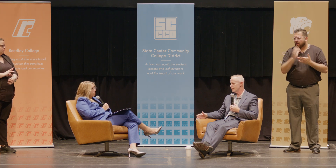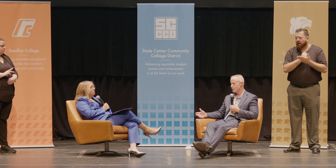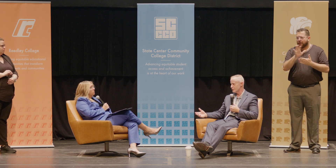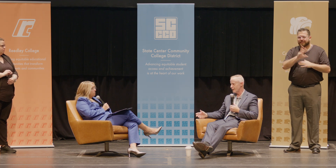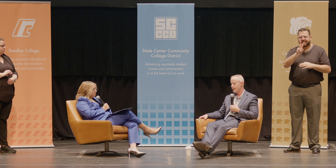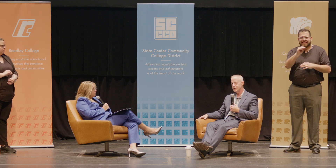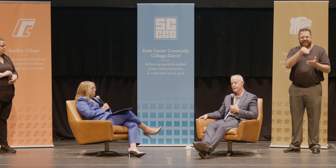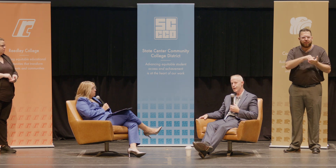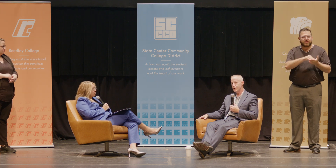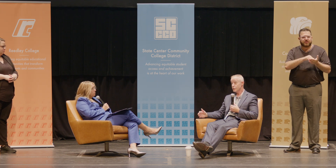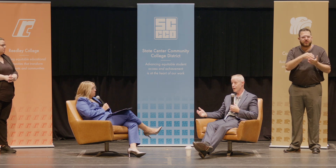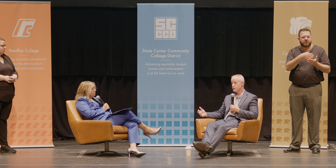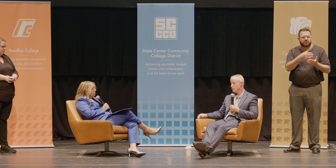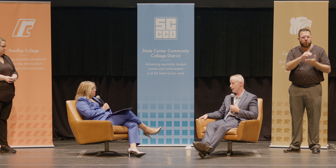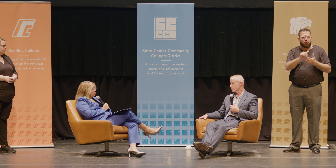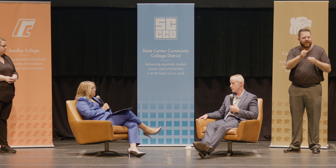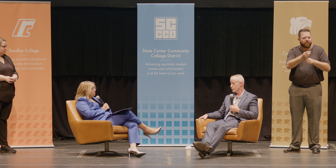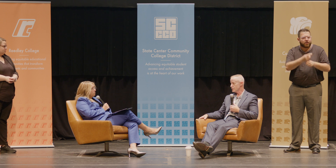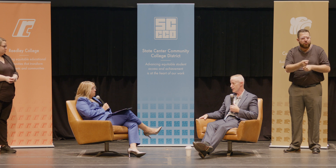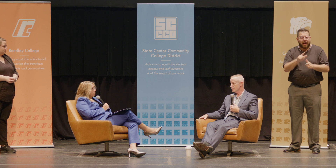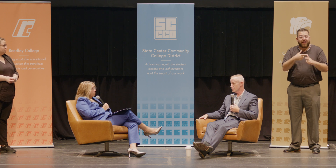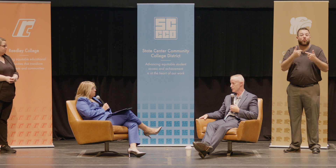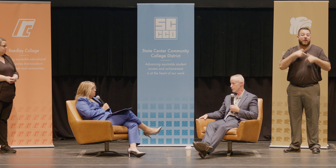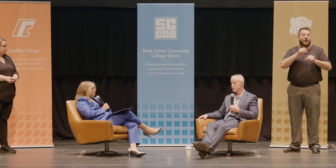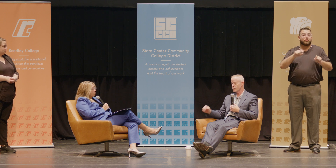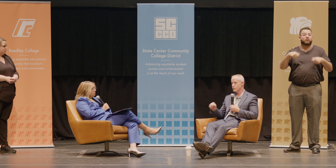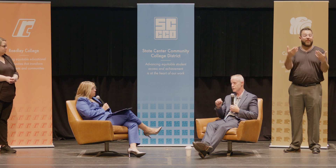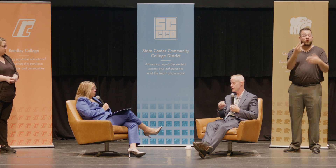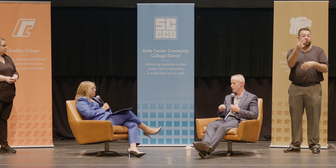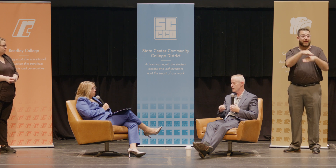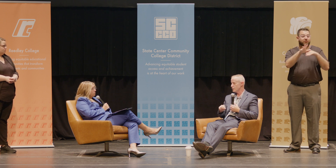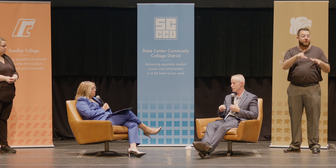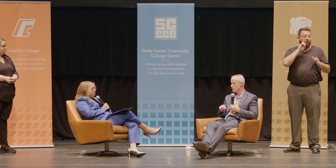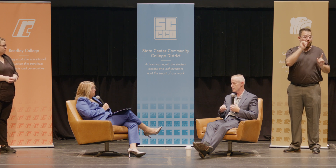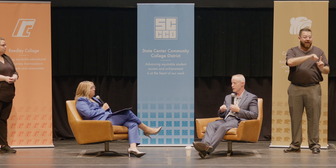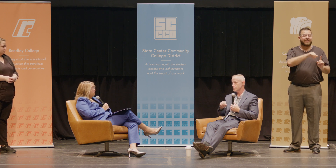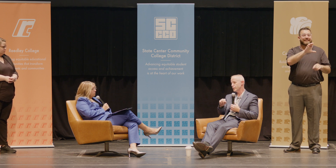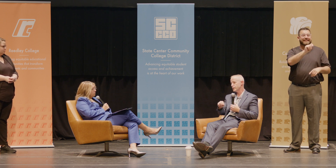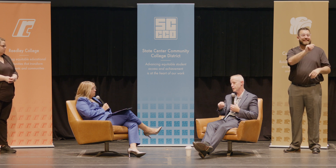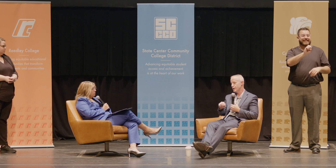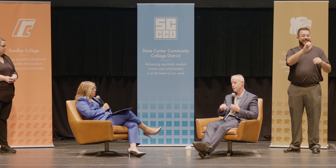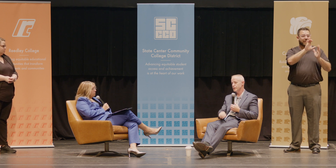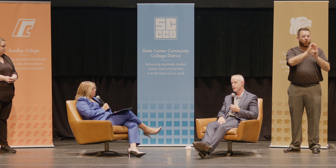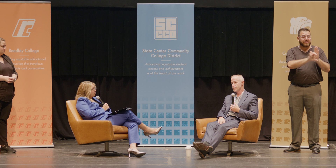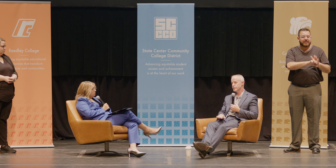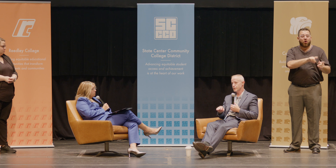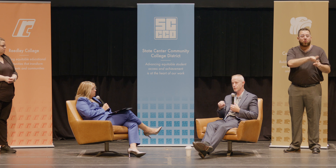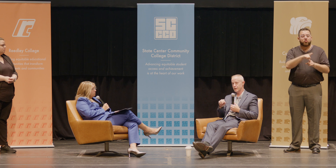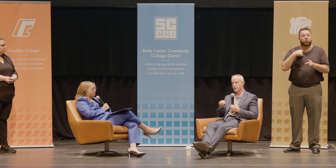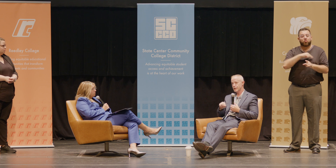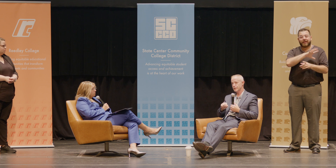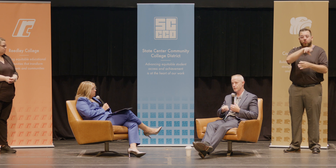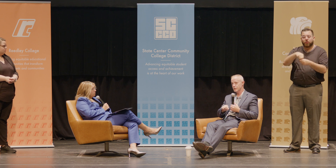$60,000 a year. It wasn't a lot. And provided 2 counselors full-time at the Career Centers for those CTE courses. We also embedded those